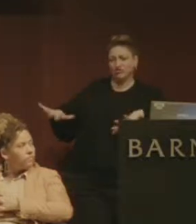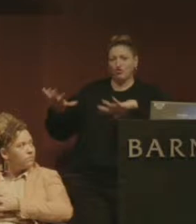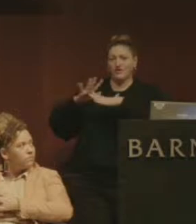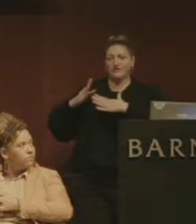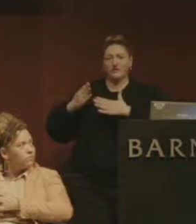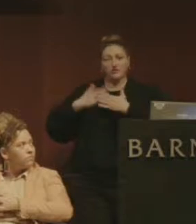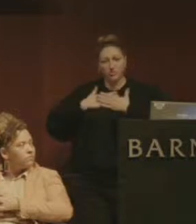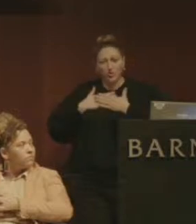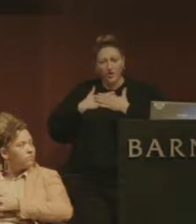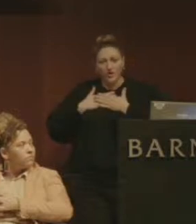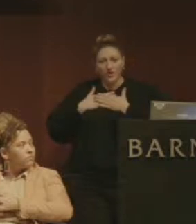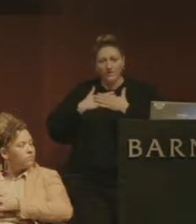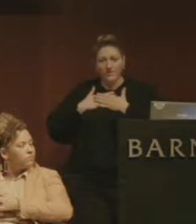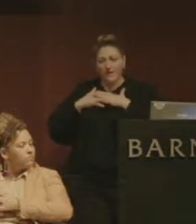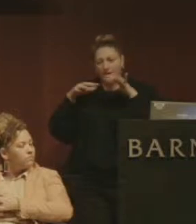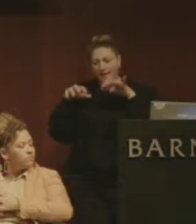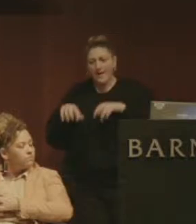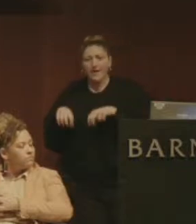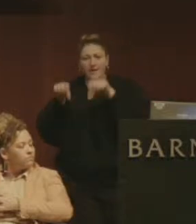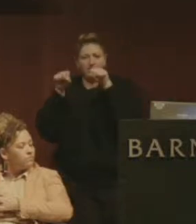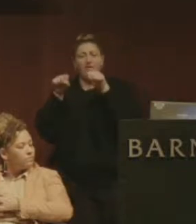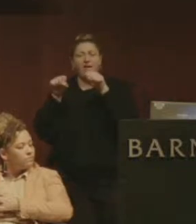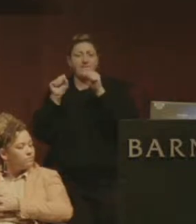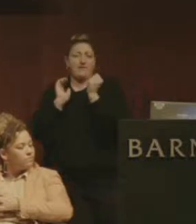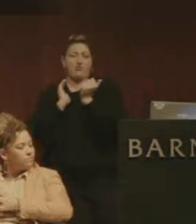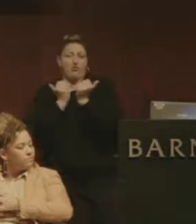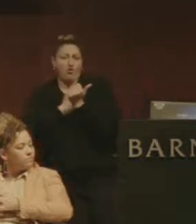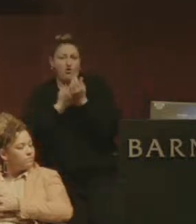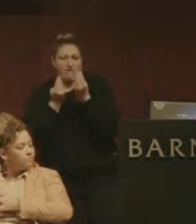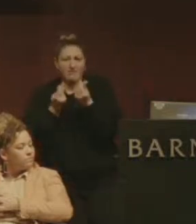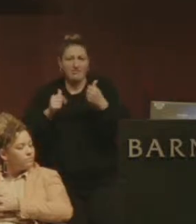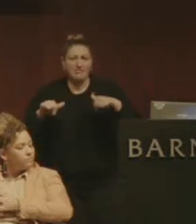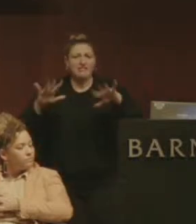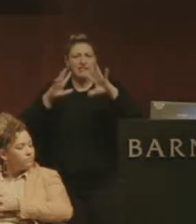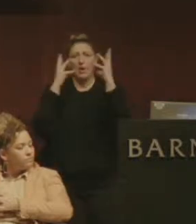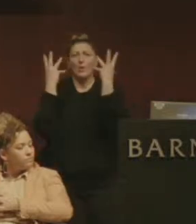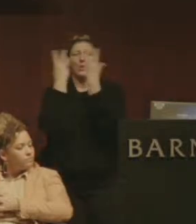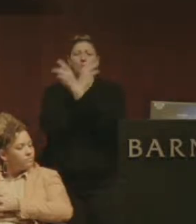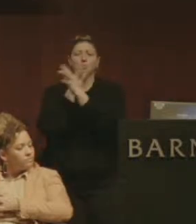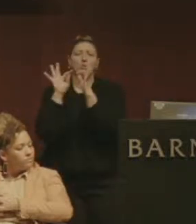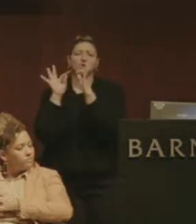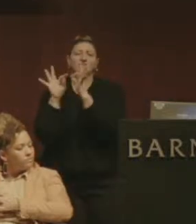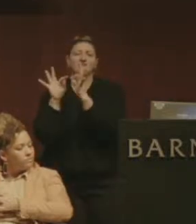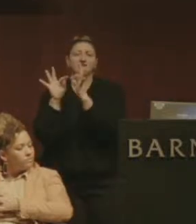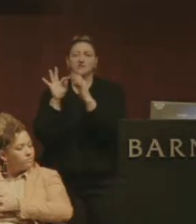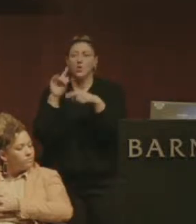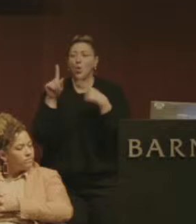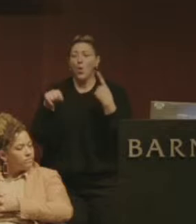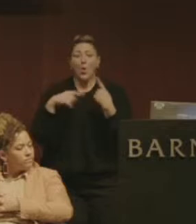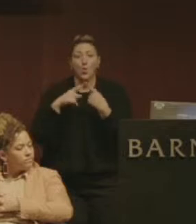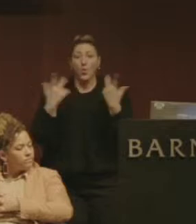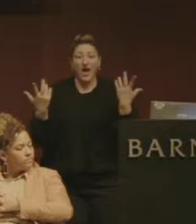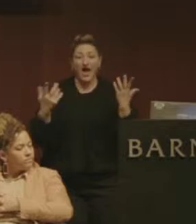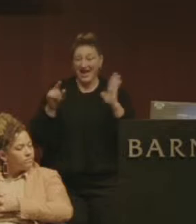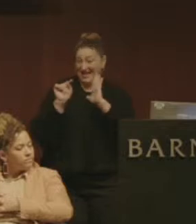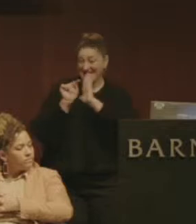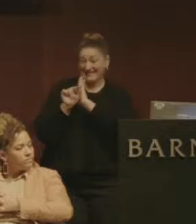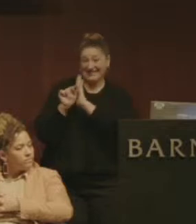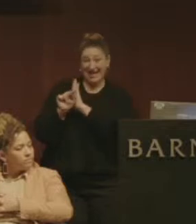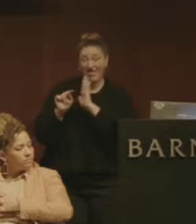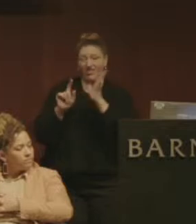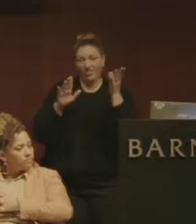joy. Claiming paradise is radical in a country where death is systemic and